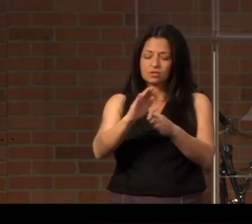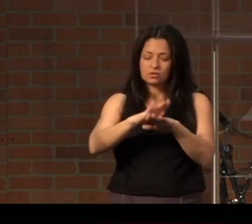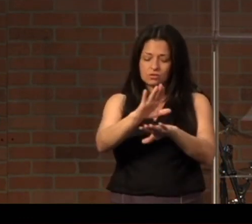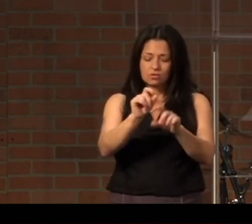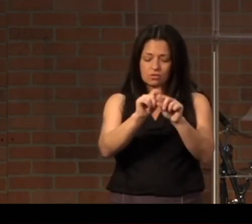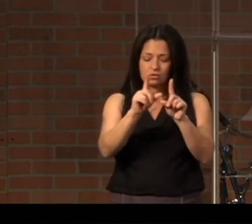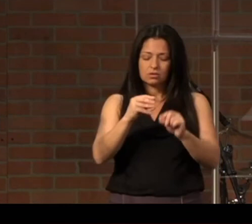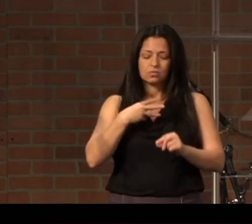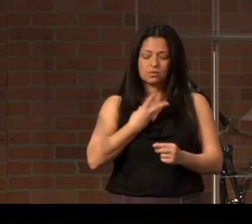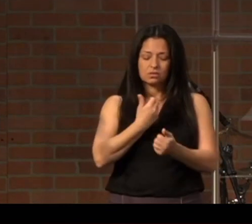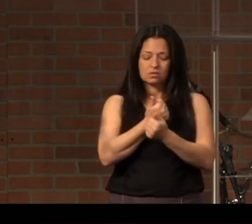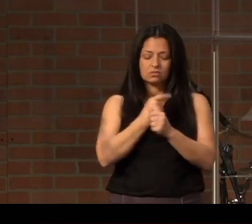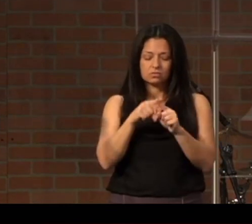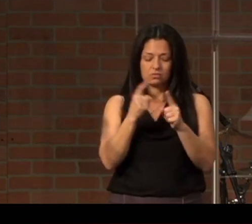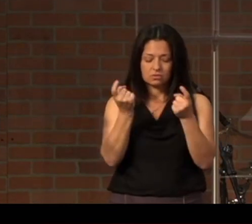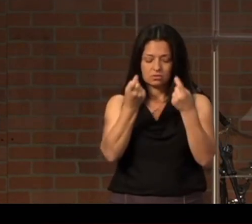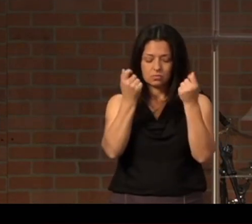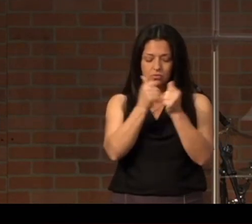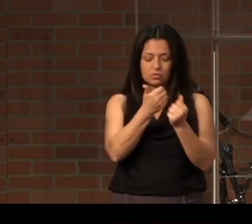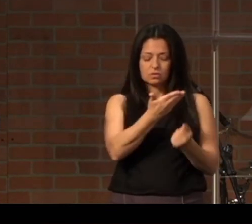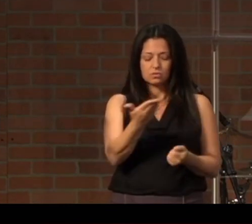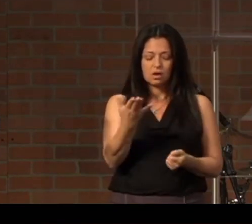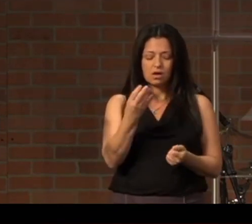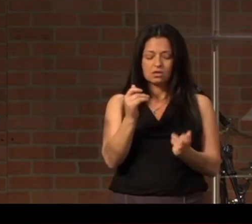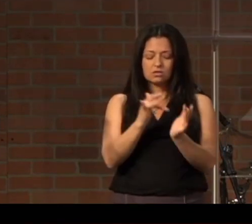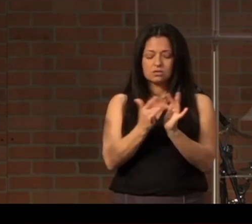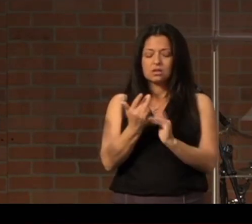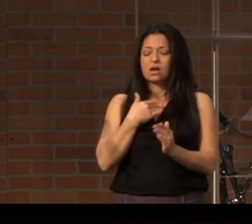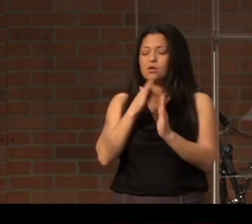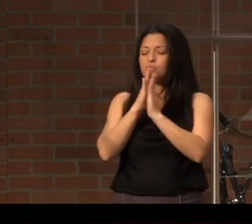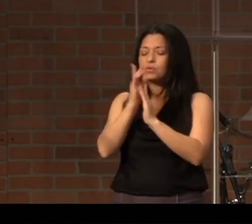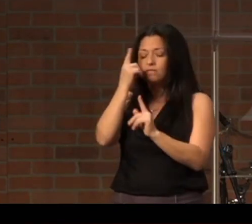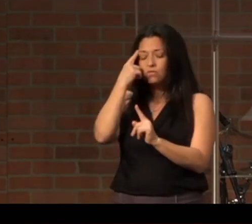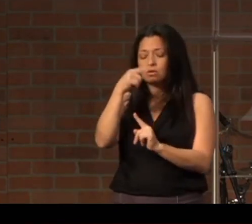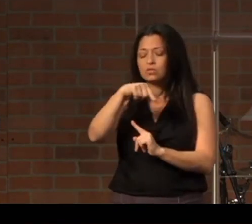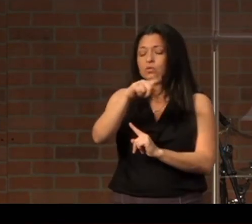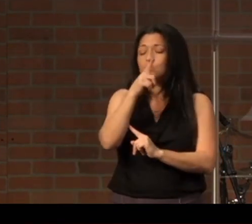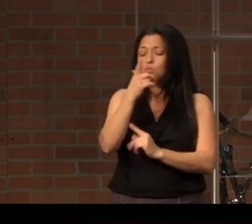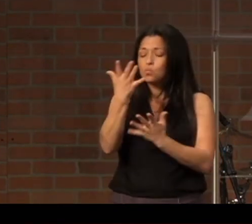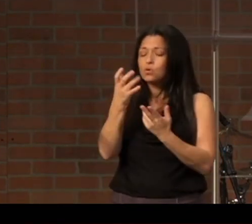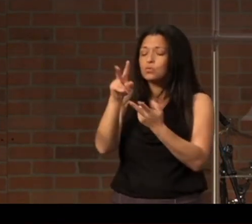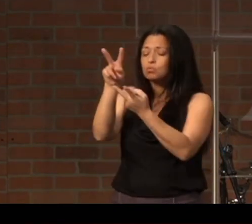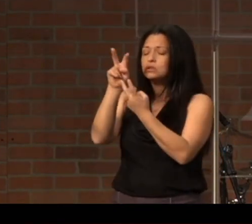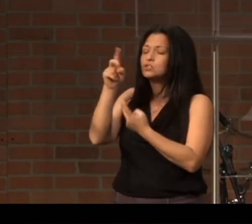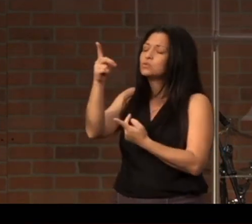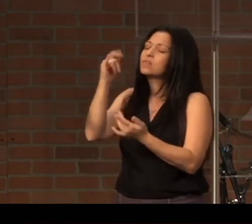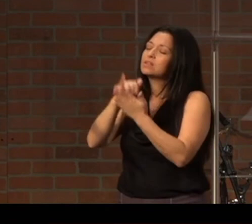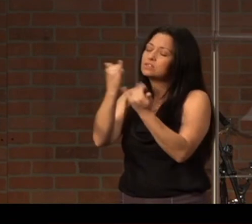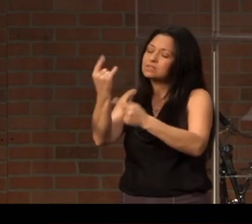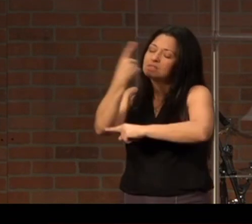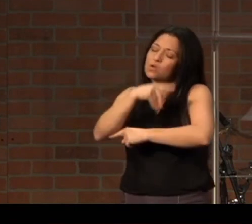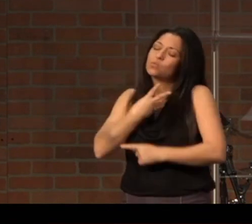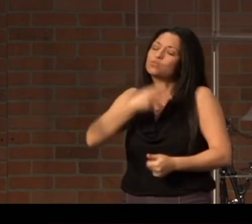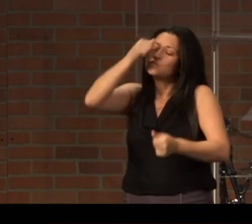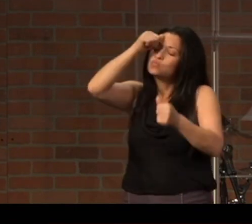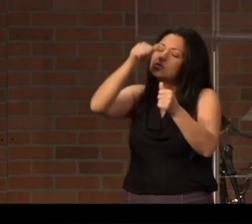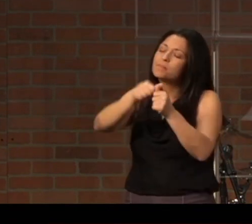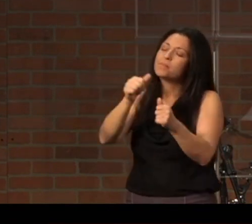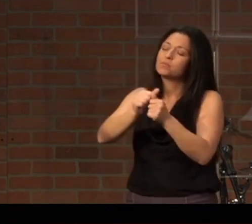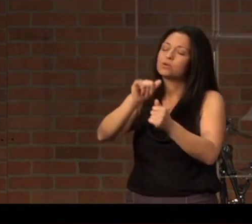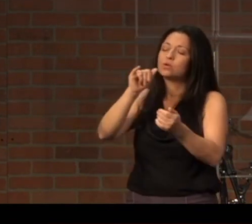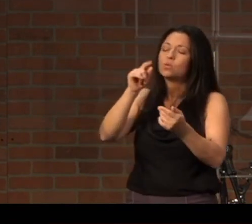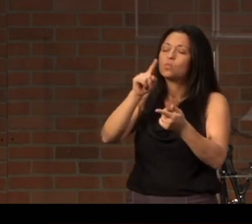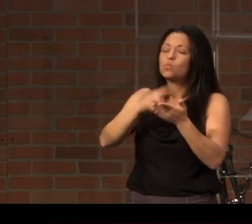And Jesus, I pray for those of us who've received you that today we would remember. We would remember what it was like when we first met